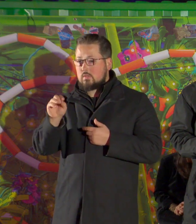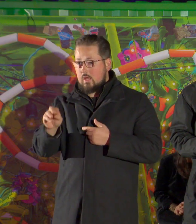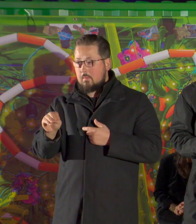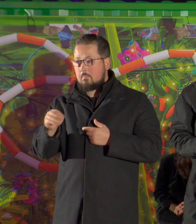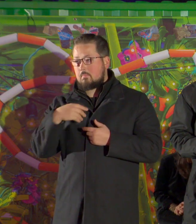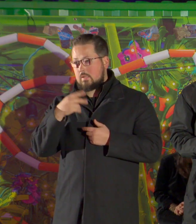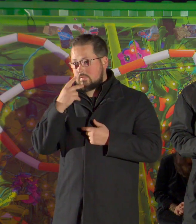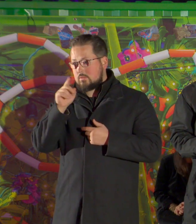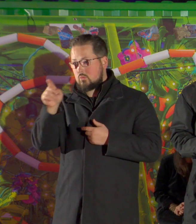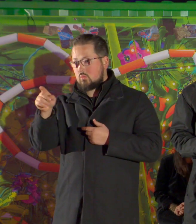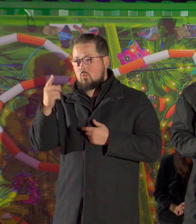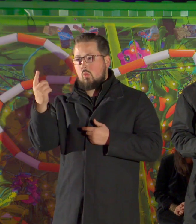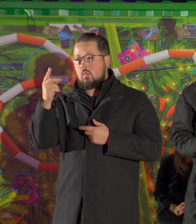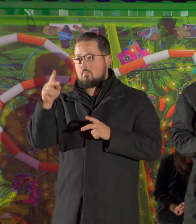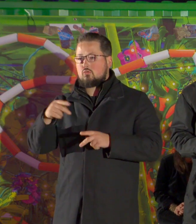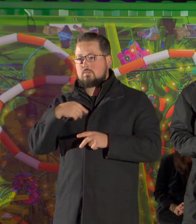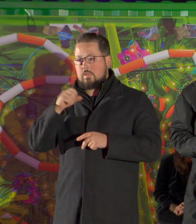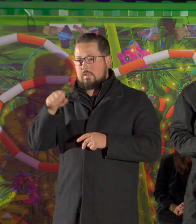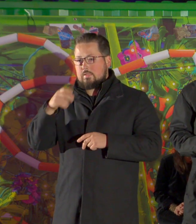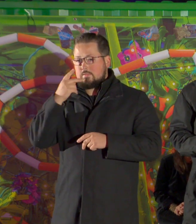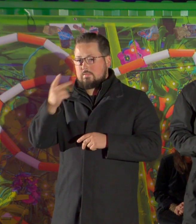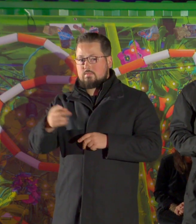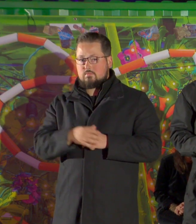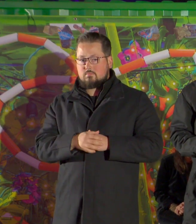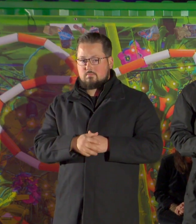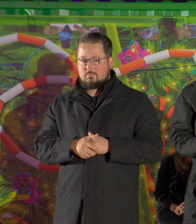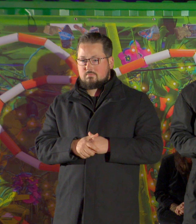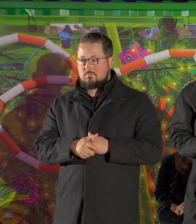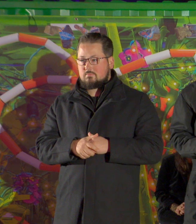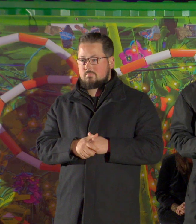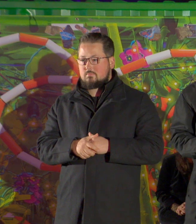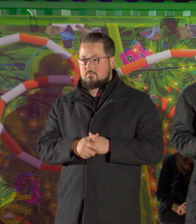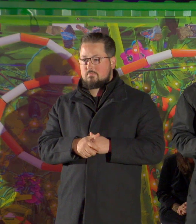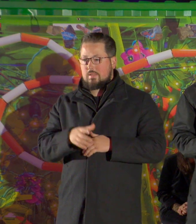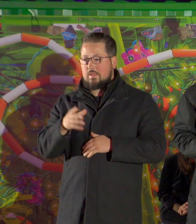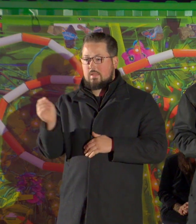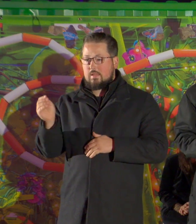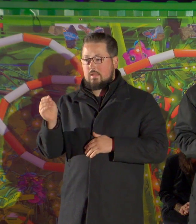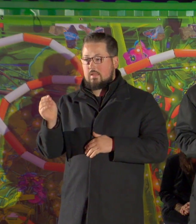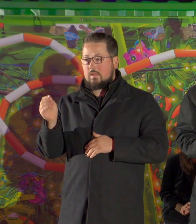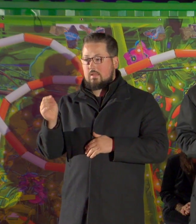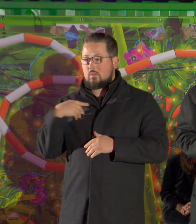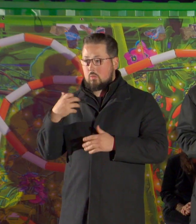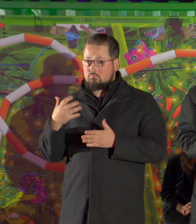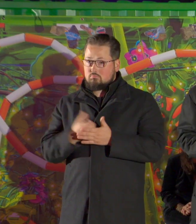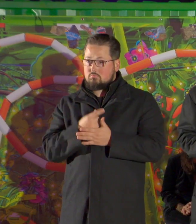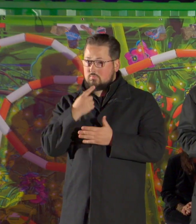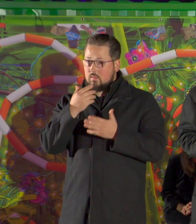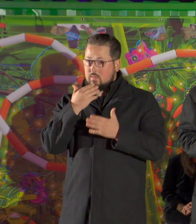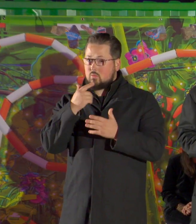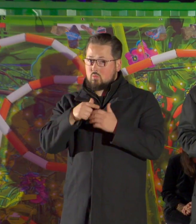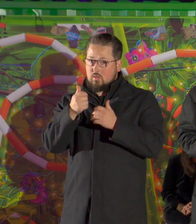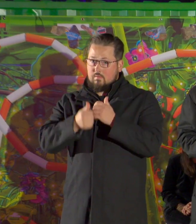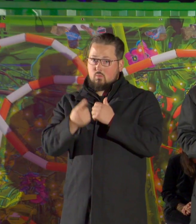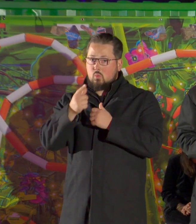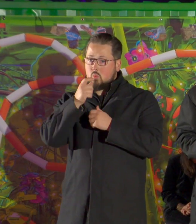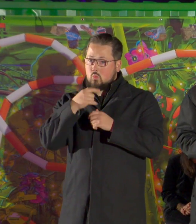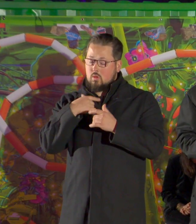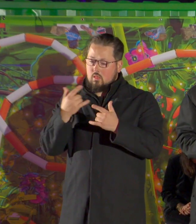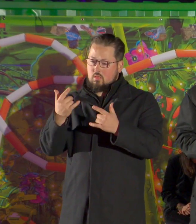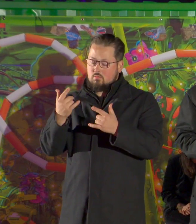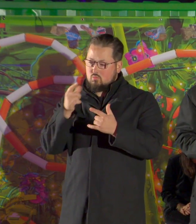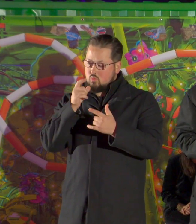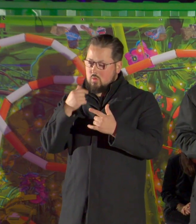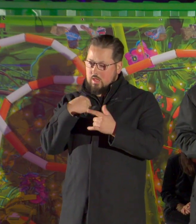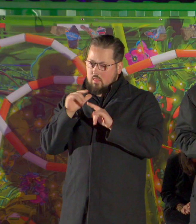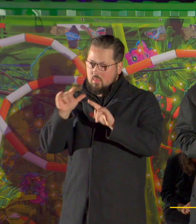I see you. You're the only person I can see. And I want to thank everyone that I've ever loved and taught me